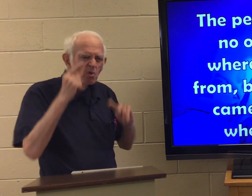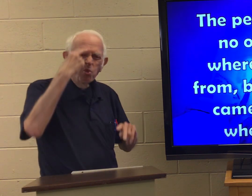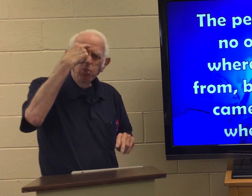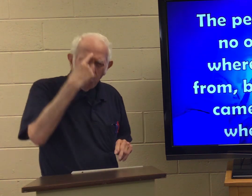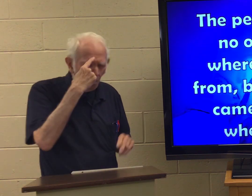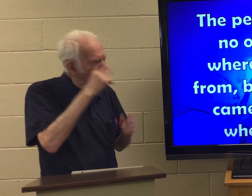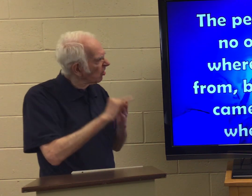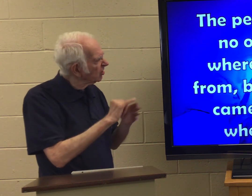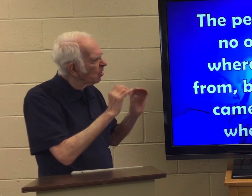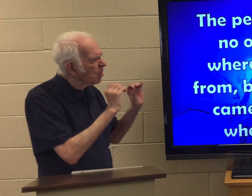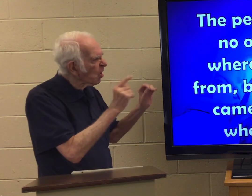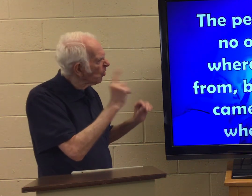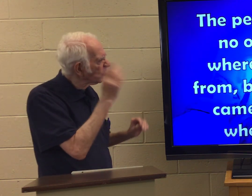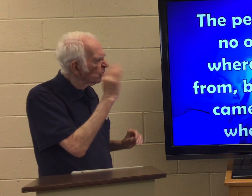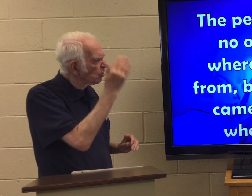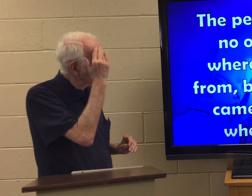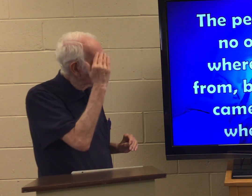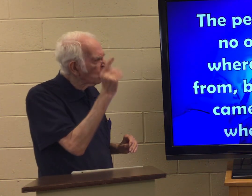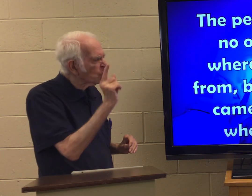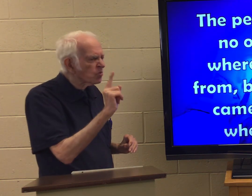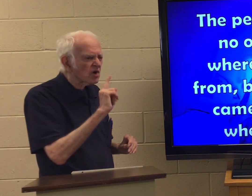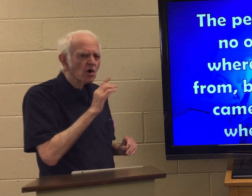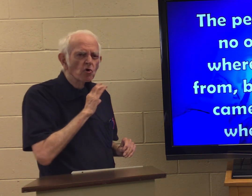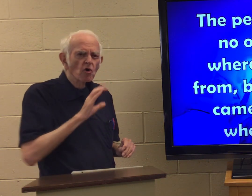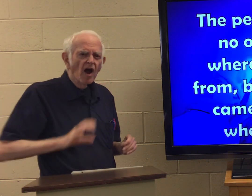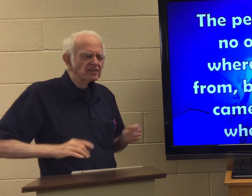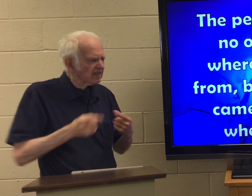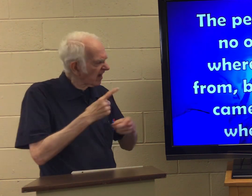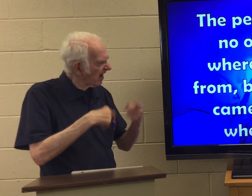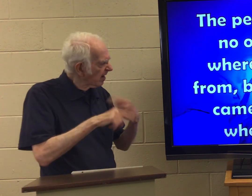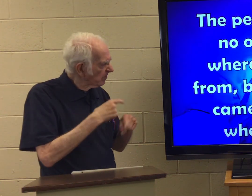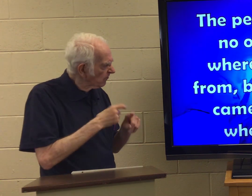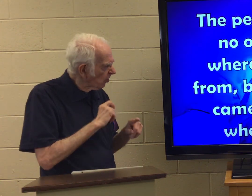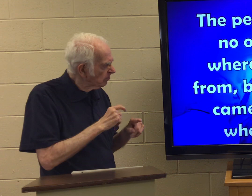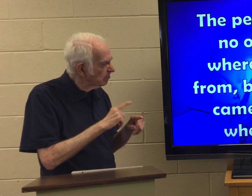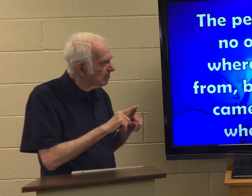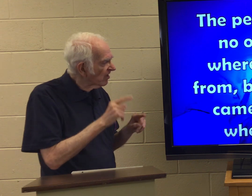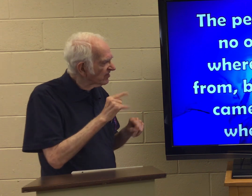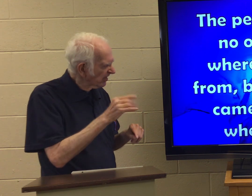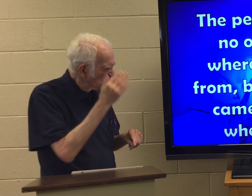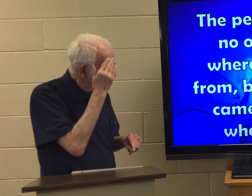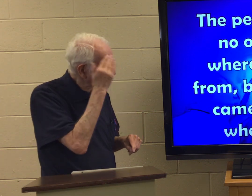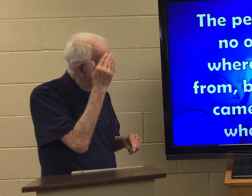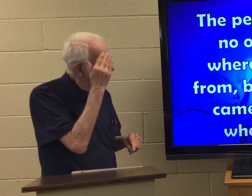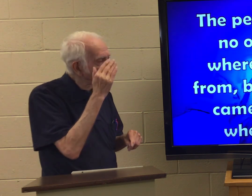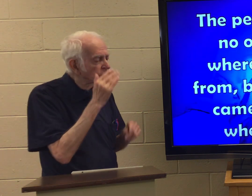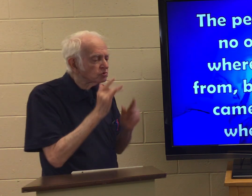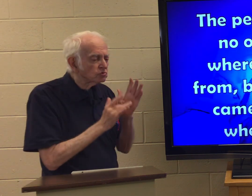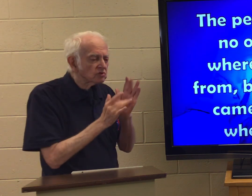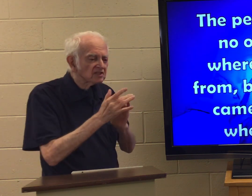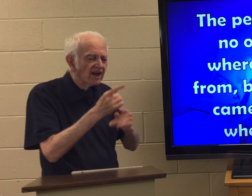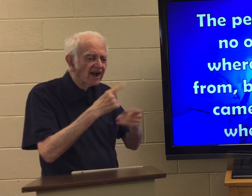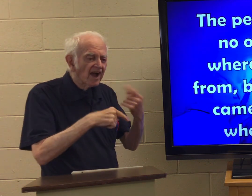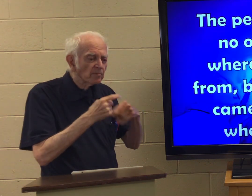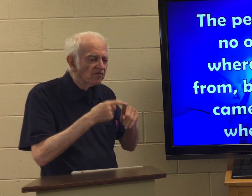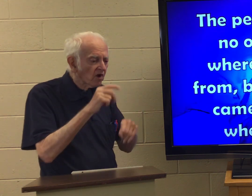The people thought that no one would know where the Christ came from. But they knew that Jesus came